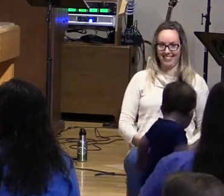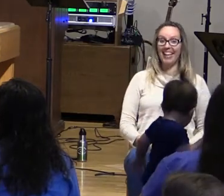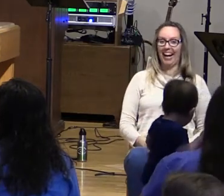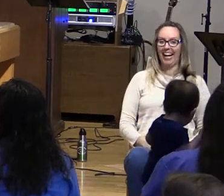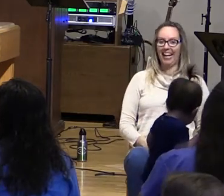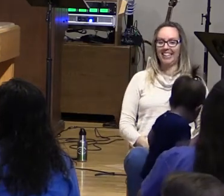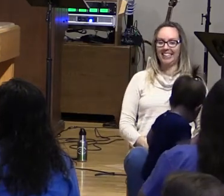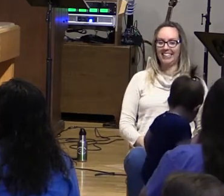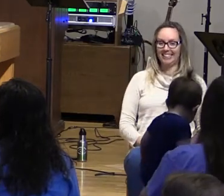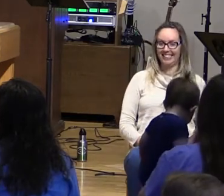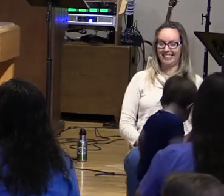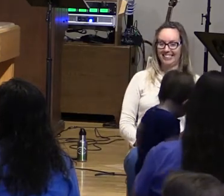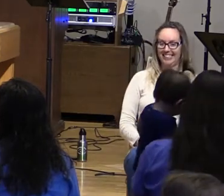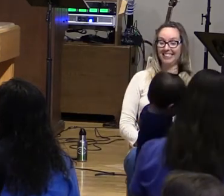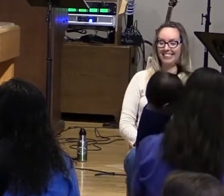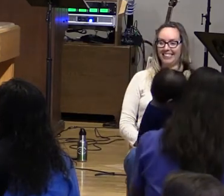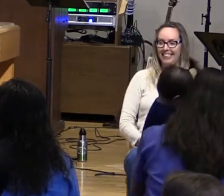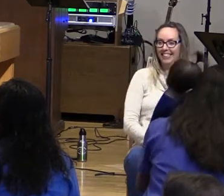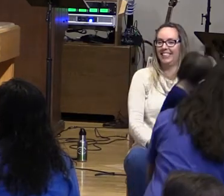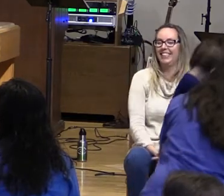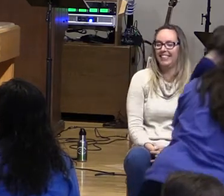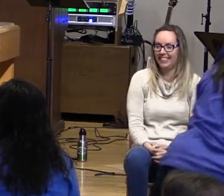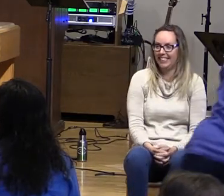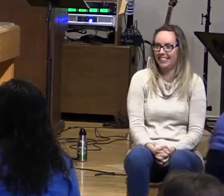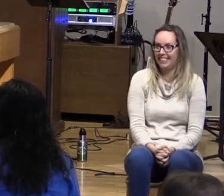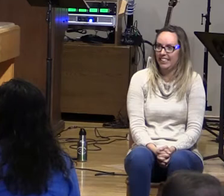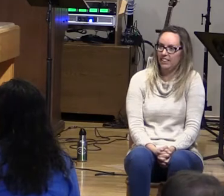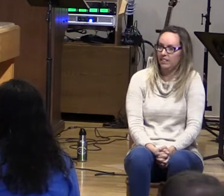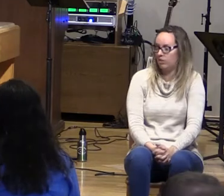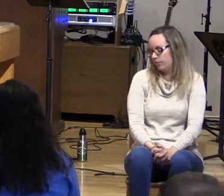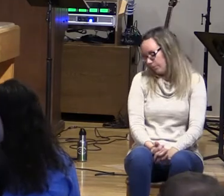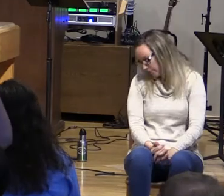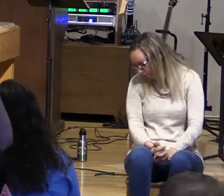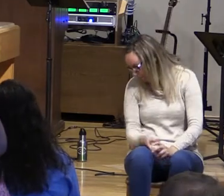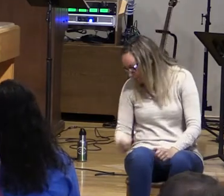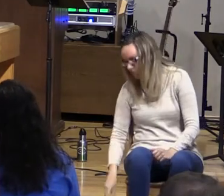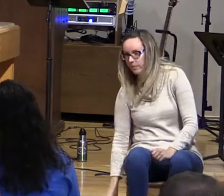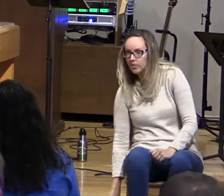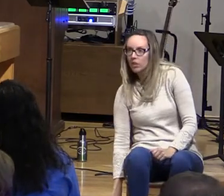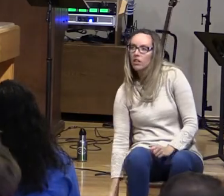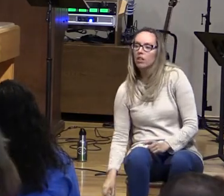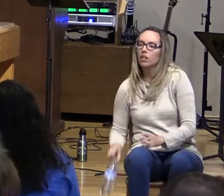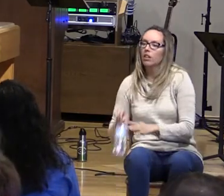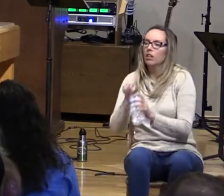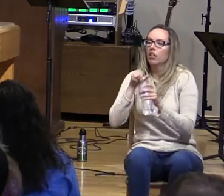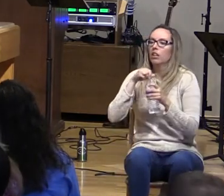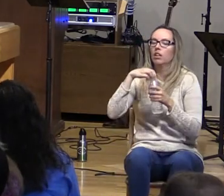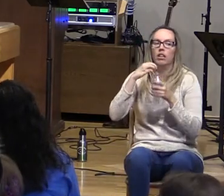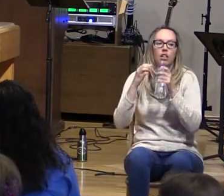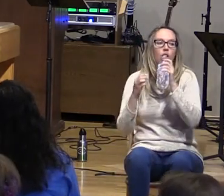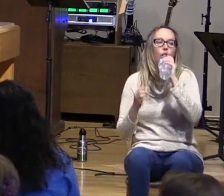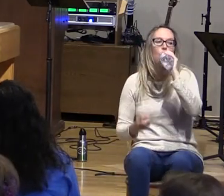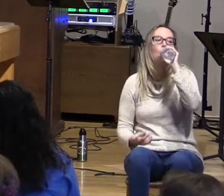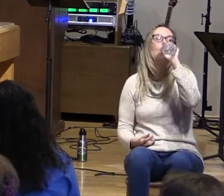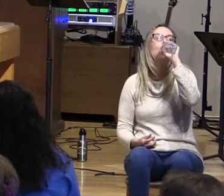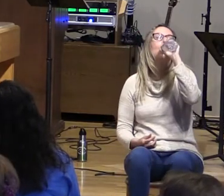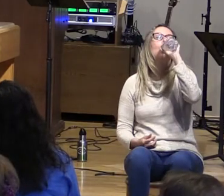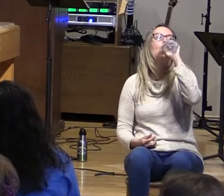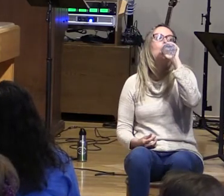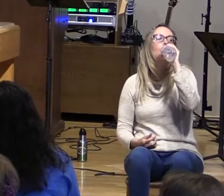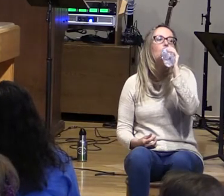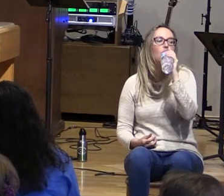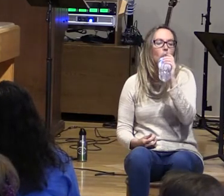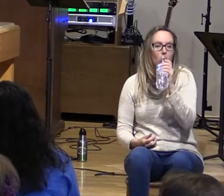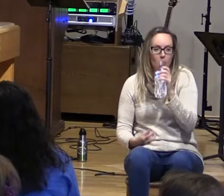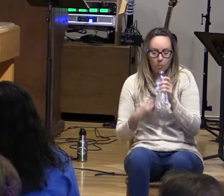know, raising a family can be a very difficult chore sometimes, a very